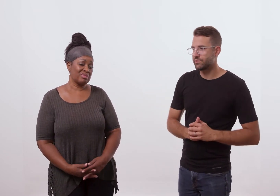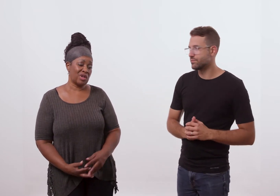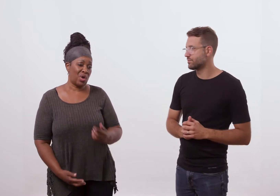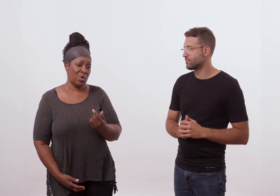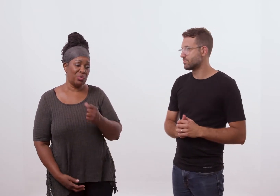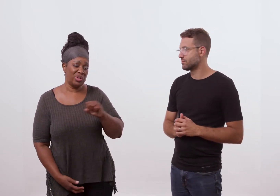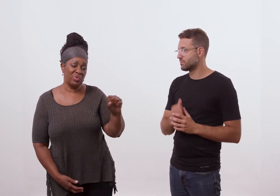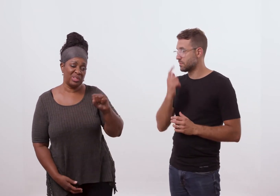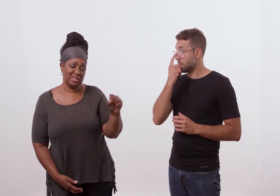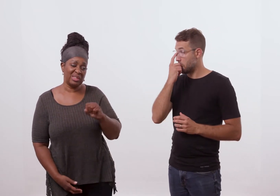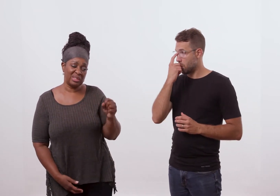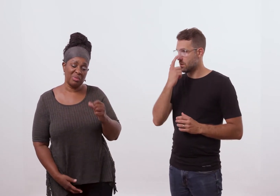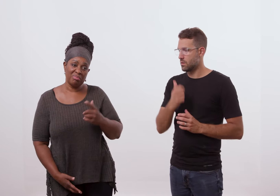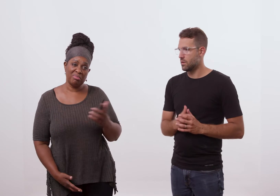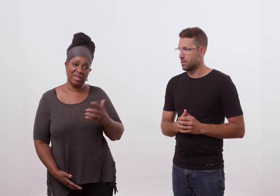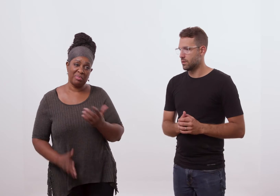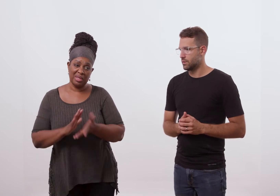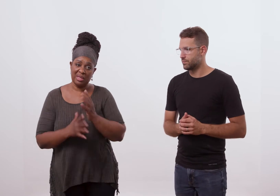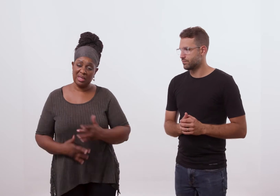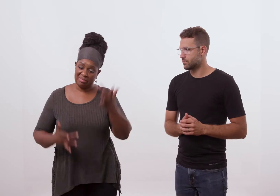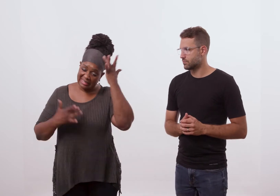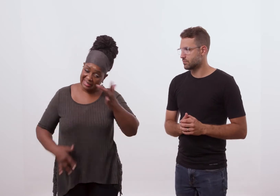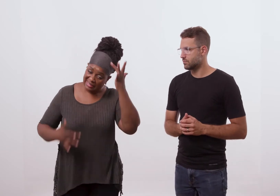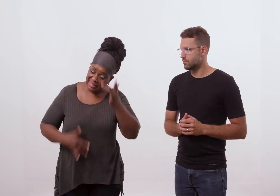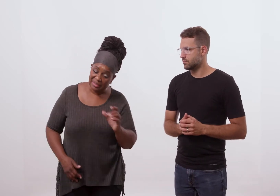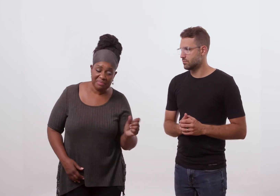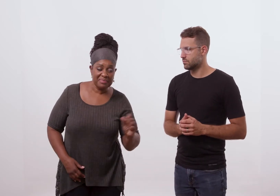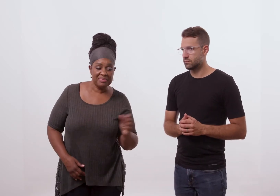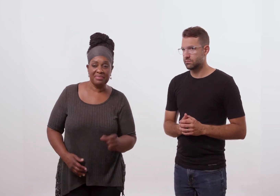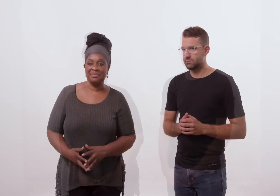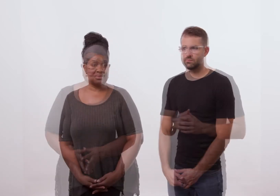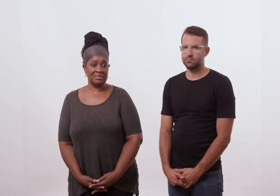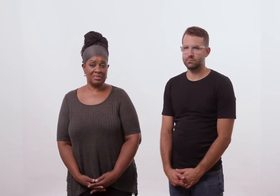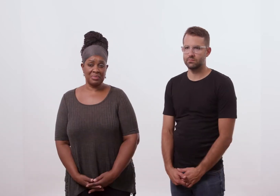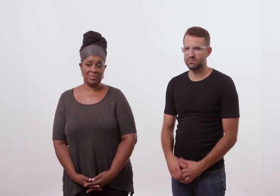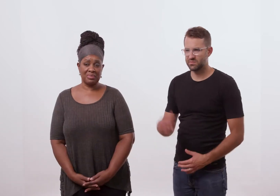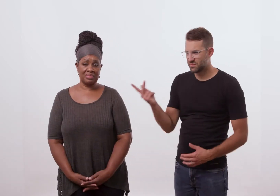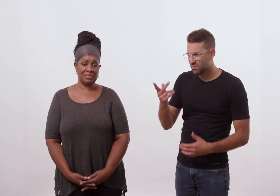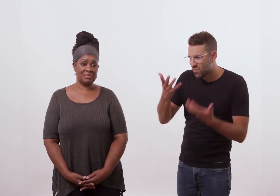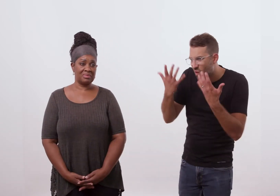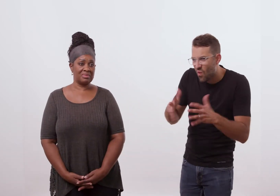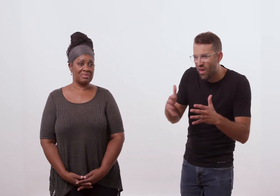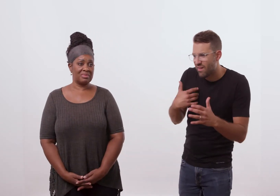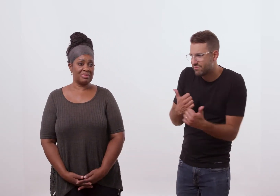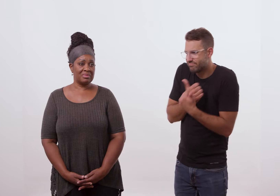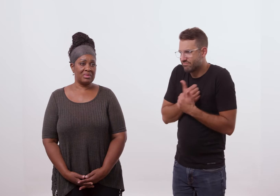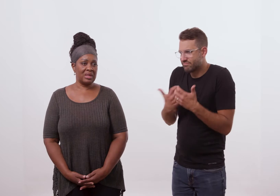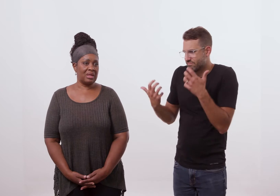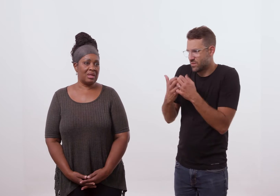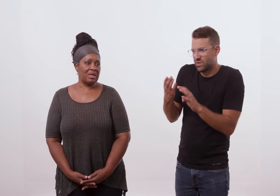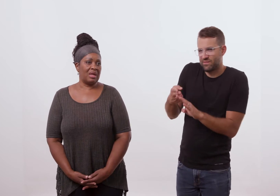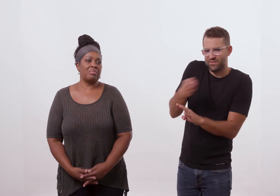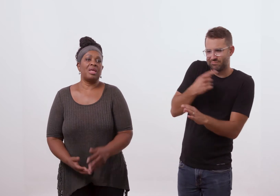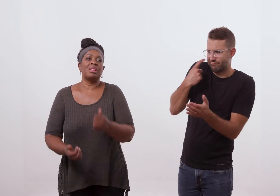sick. But Mother, you and Father were already love mates before you recognized. Love is much more pleasant.